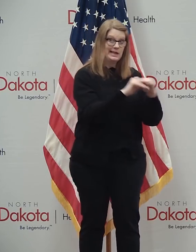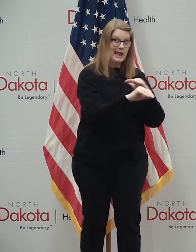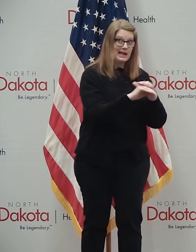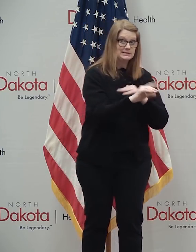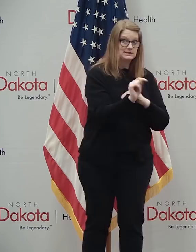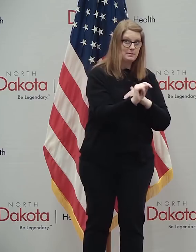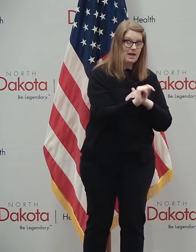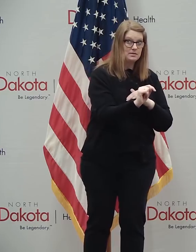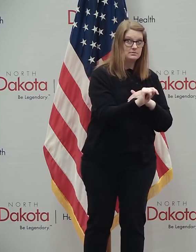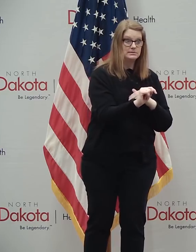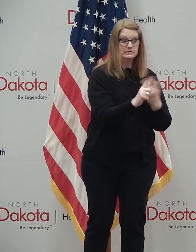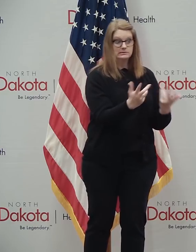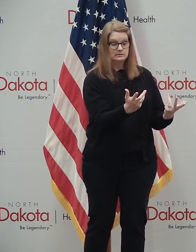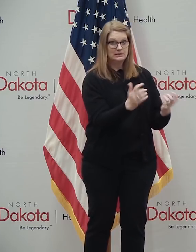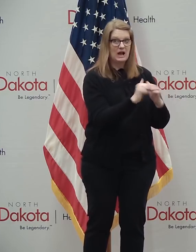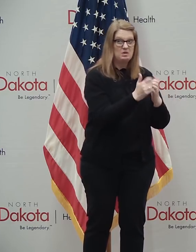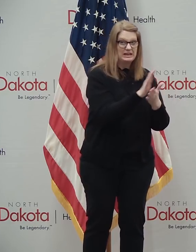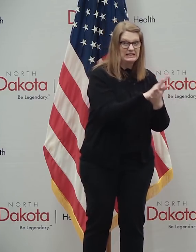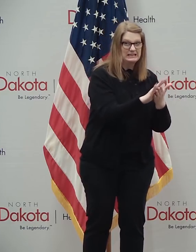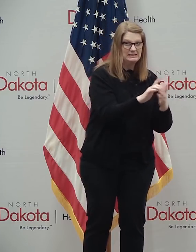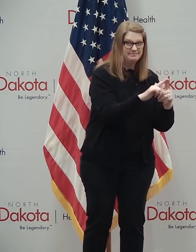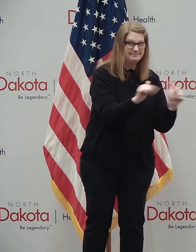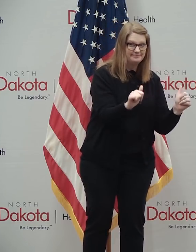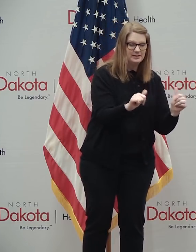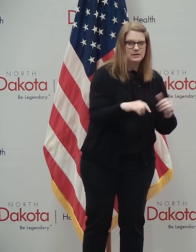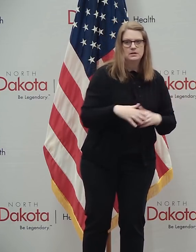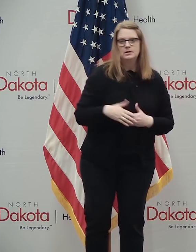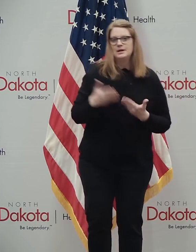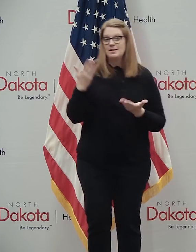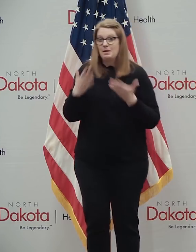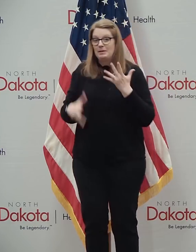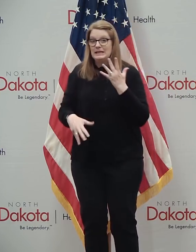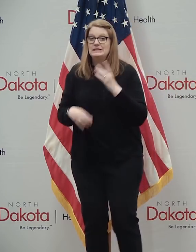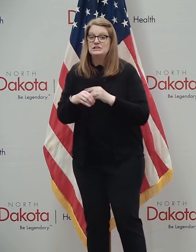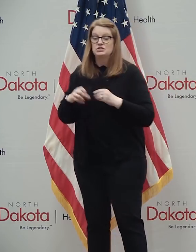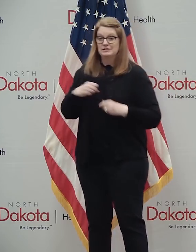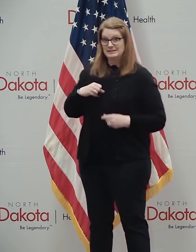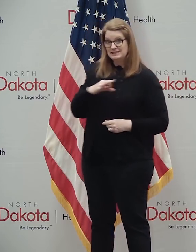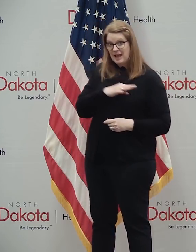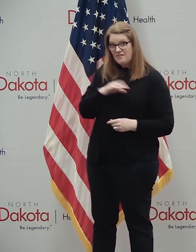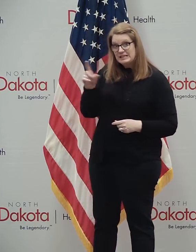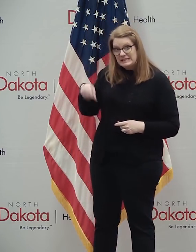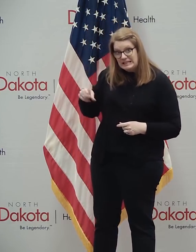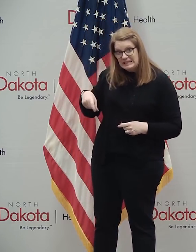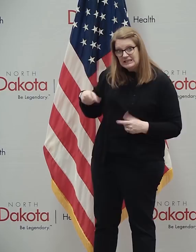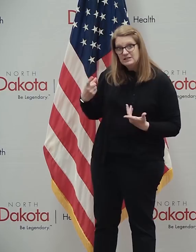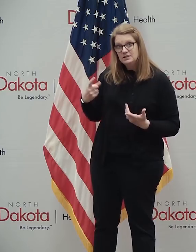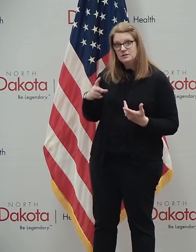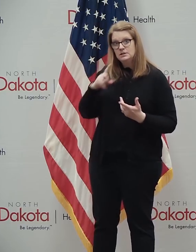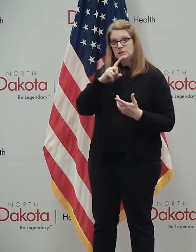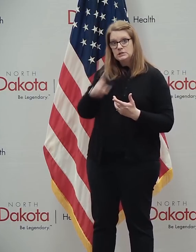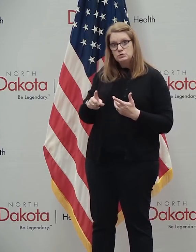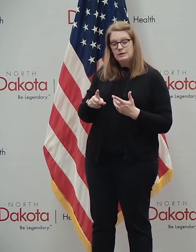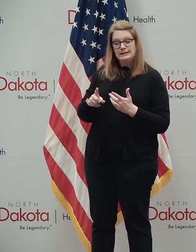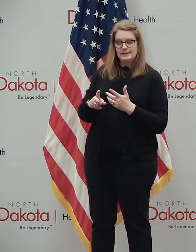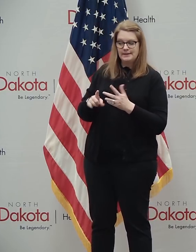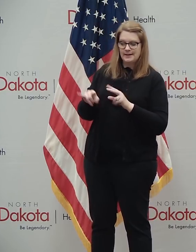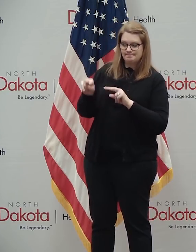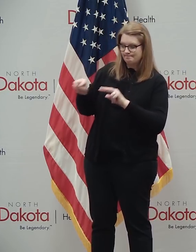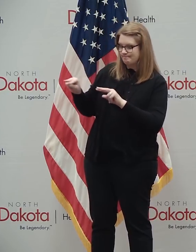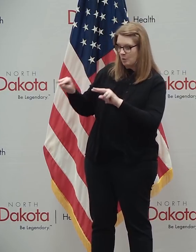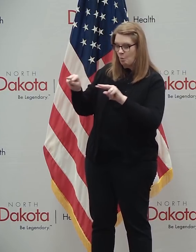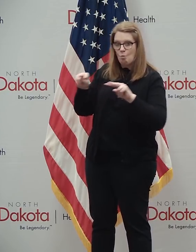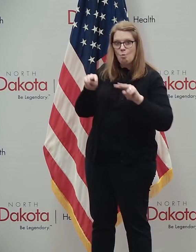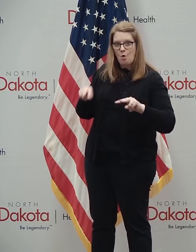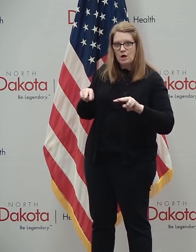those facilities. There might be additional staff that might be needed to enforce these safety guidelines,